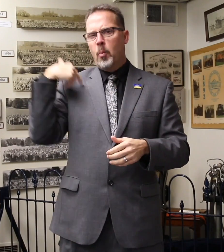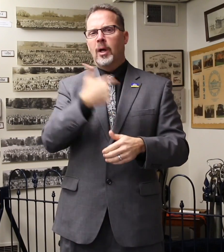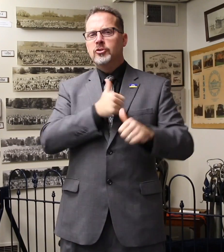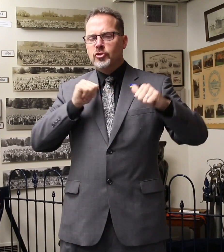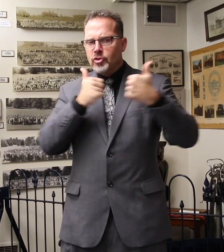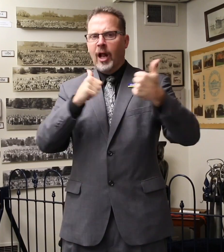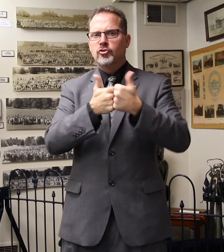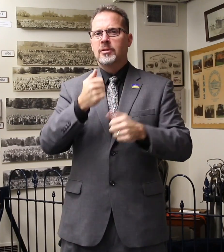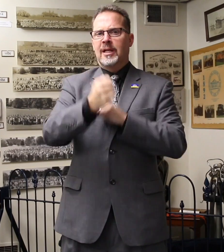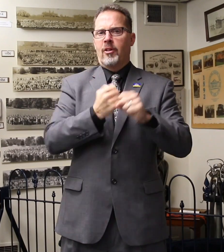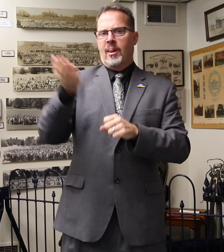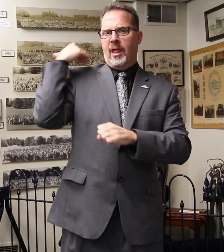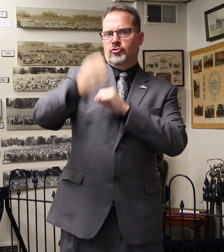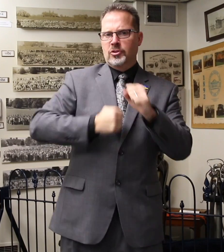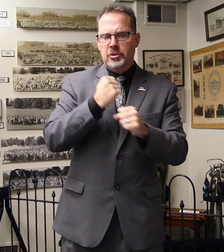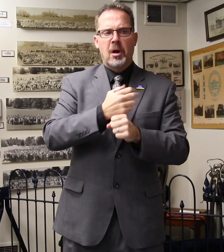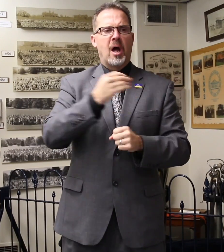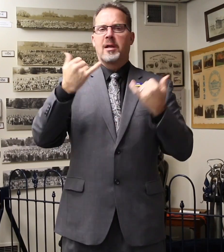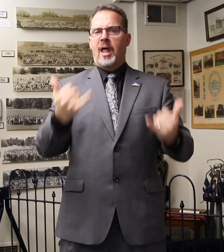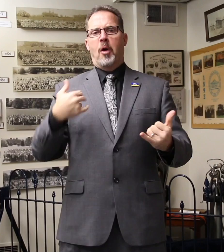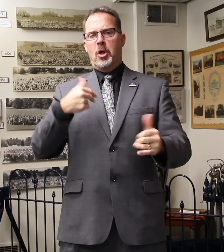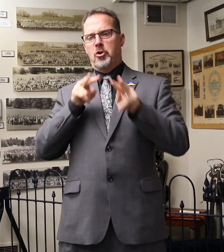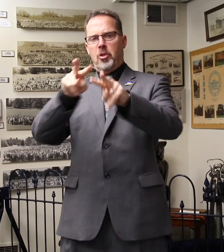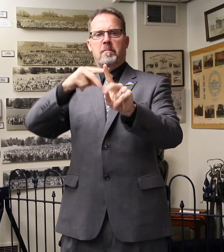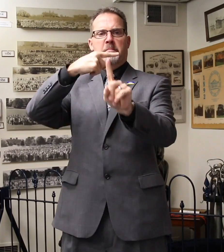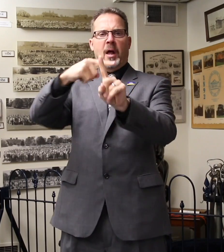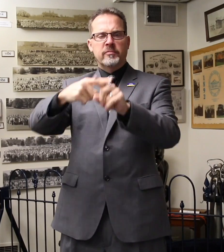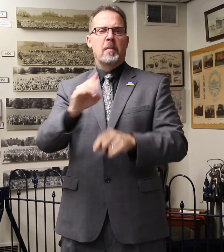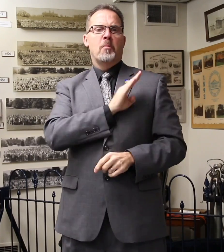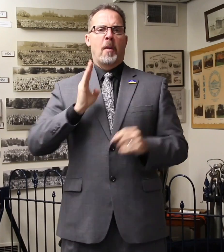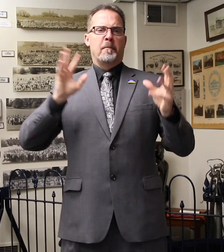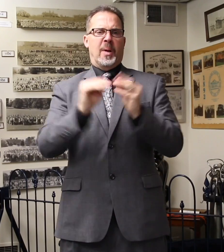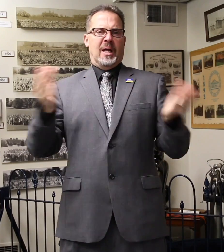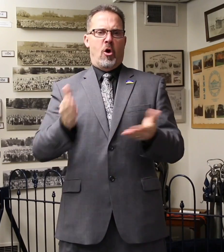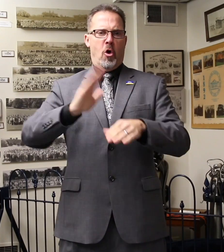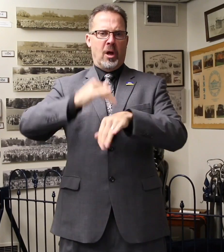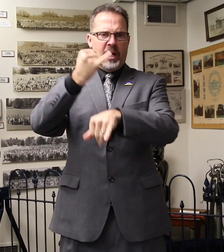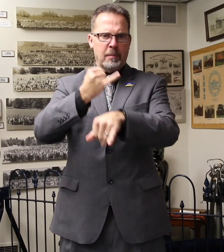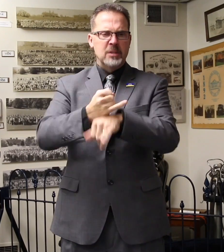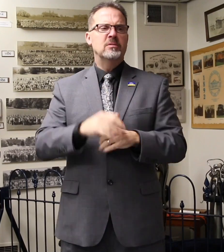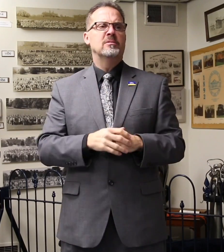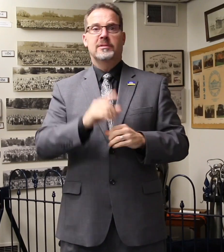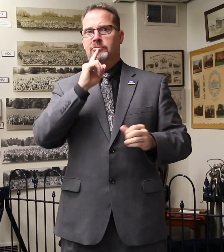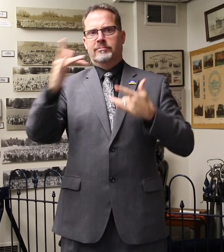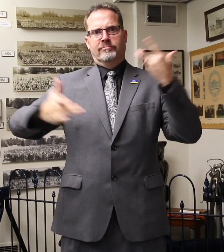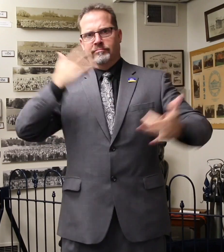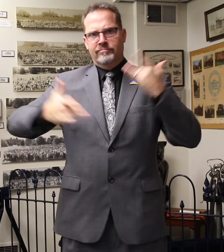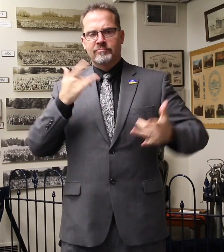school. Even though there have been challenges in the past, we are looking ahead and feeling positive about having the board meetings back on campus.